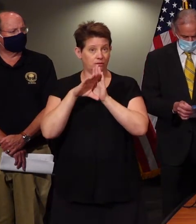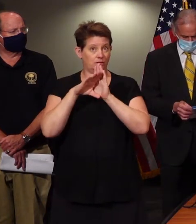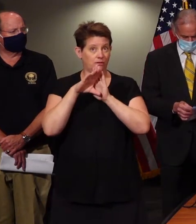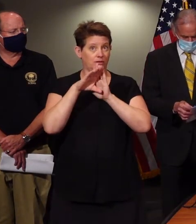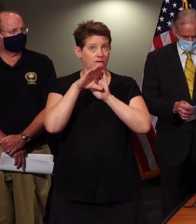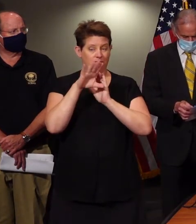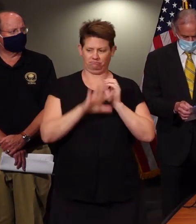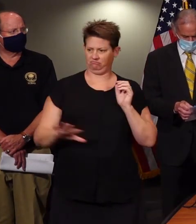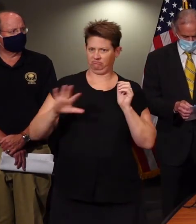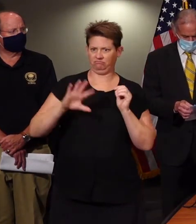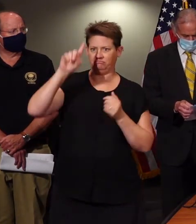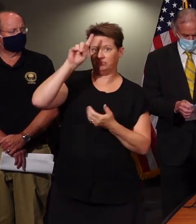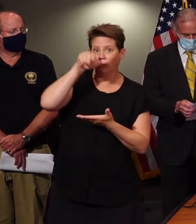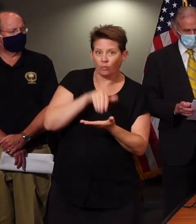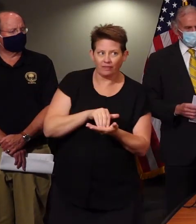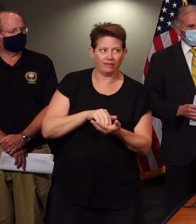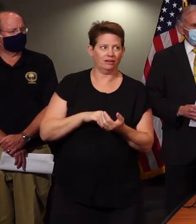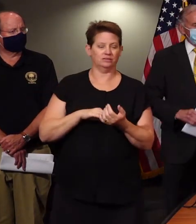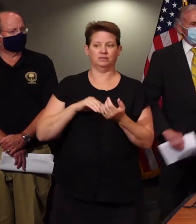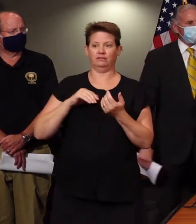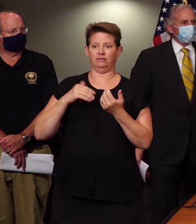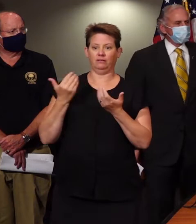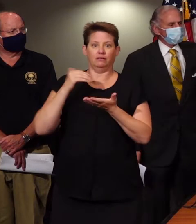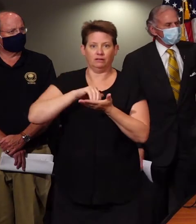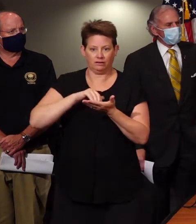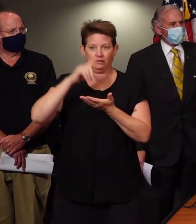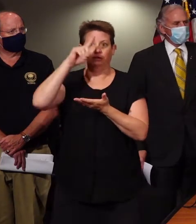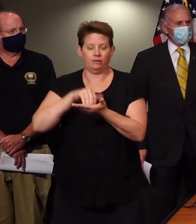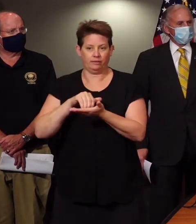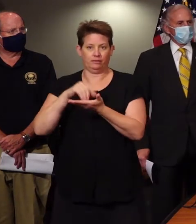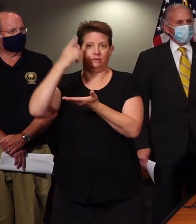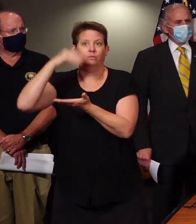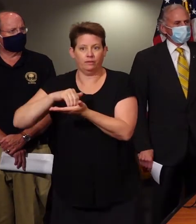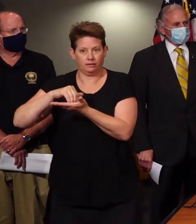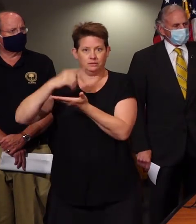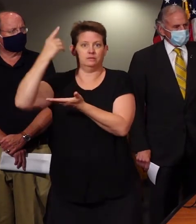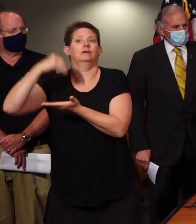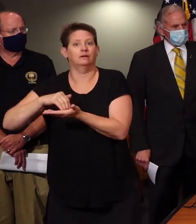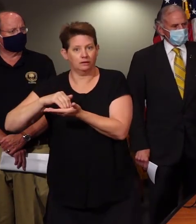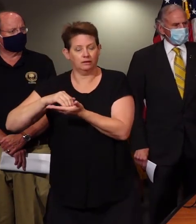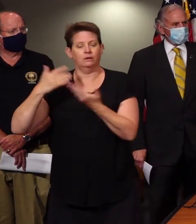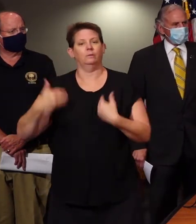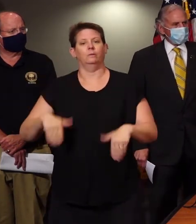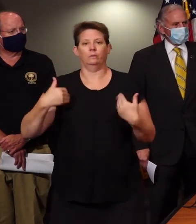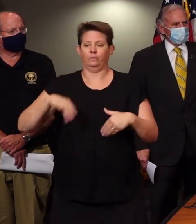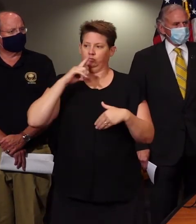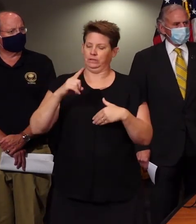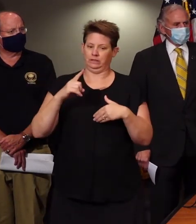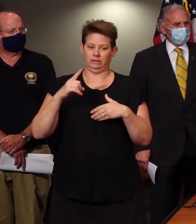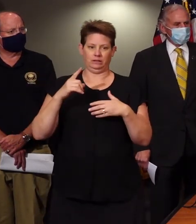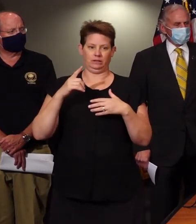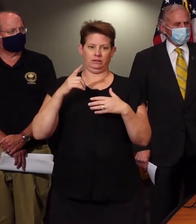1,000 cases one day after the next and after the next, this is severely hampering our ability to